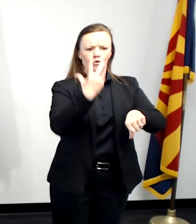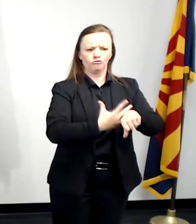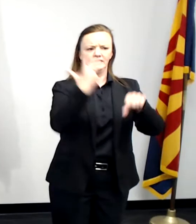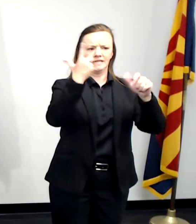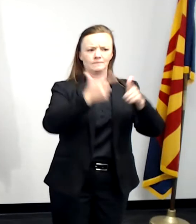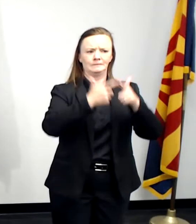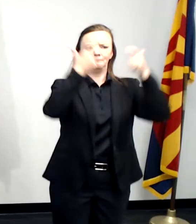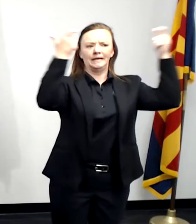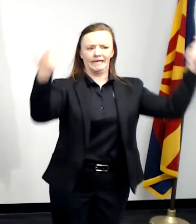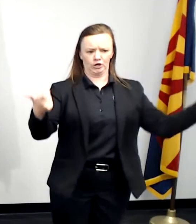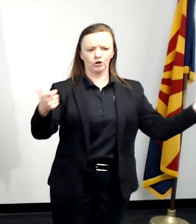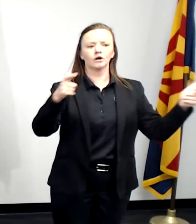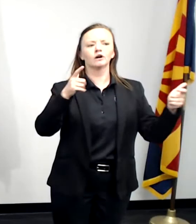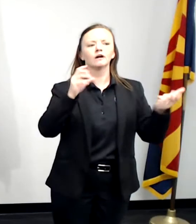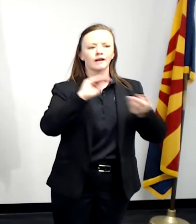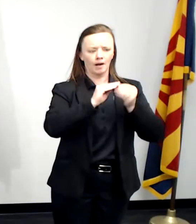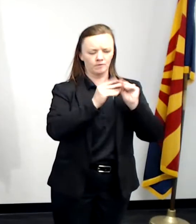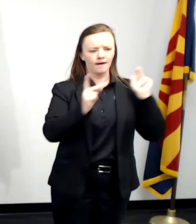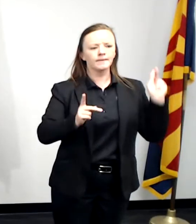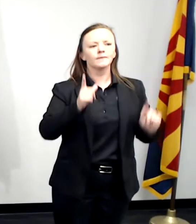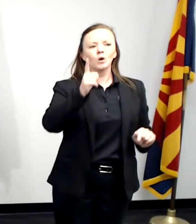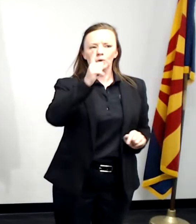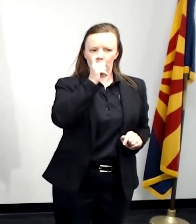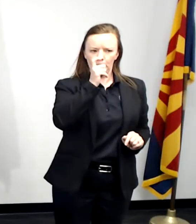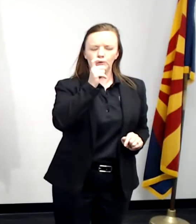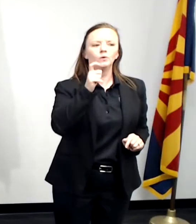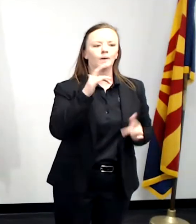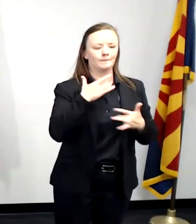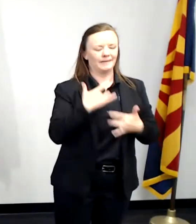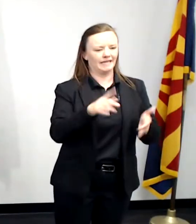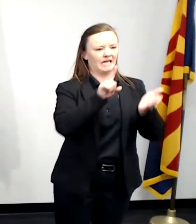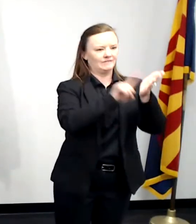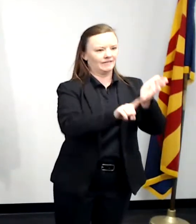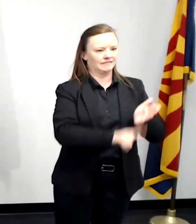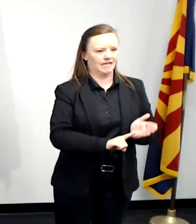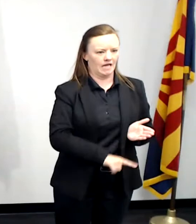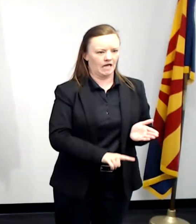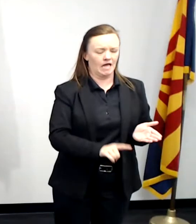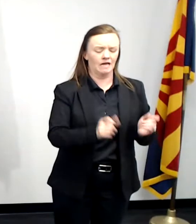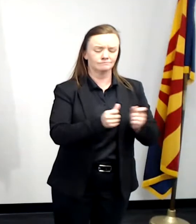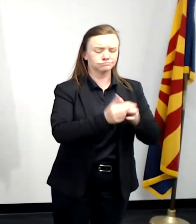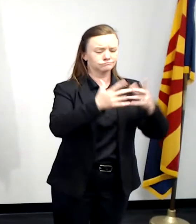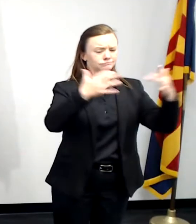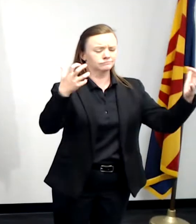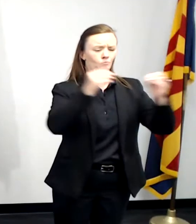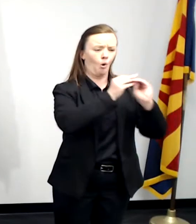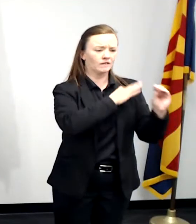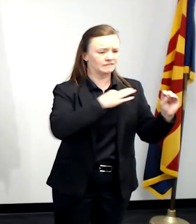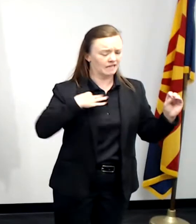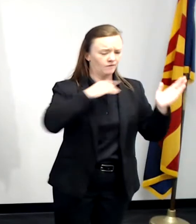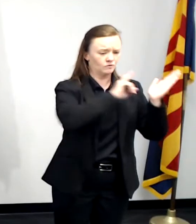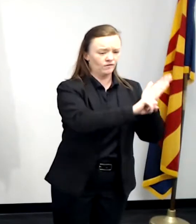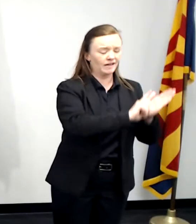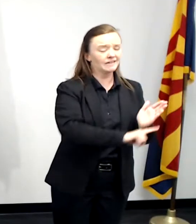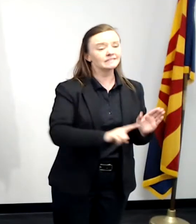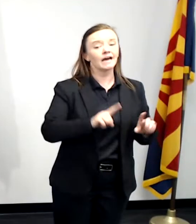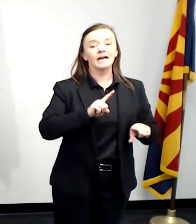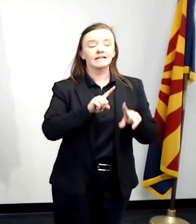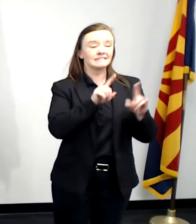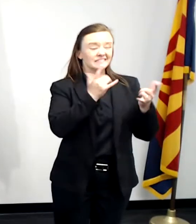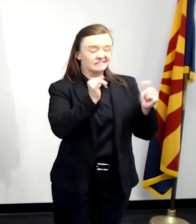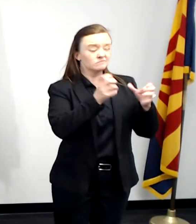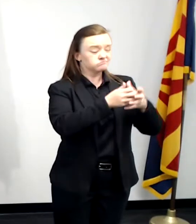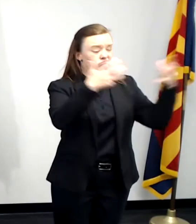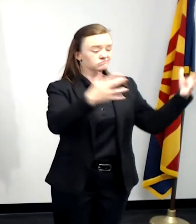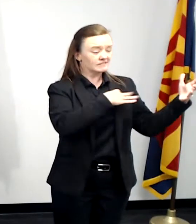do investigations for this response. And even with that massive amount of increase in our staff, we are